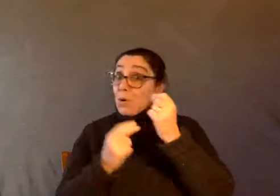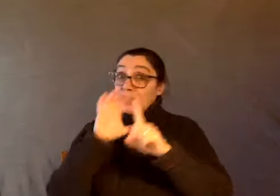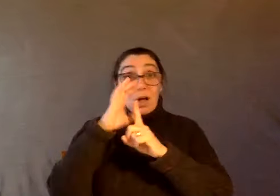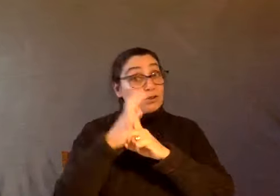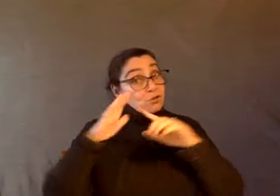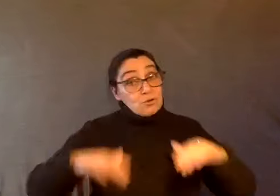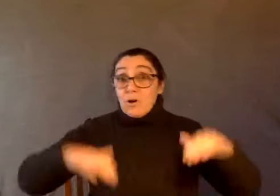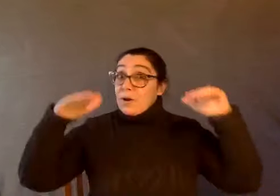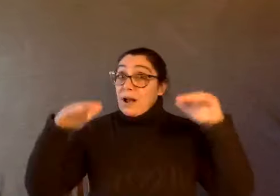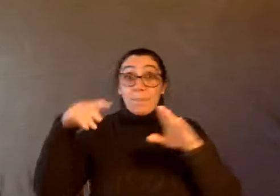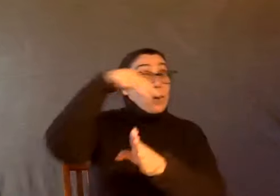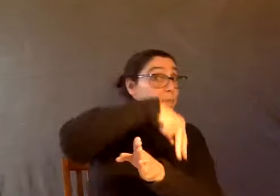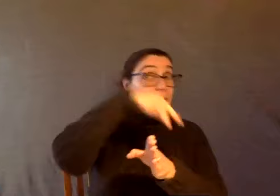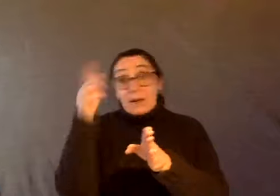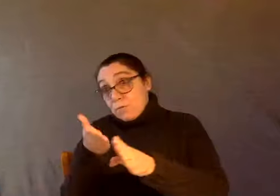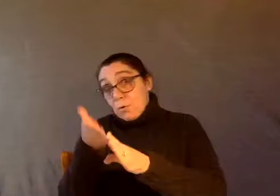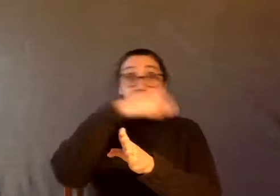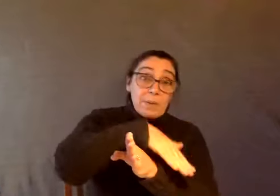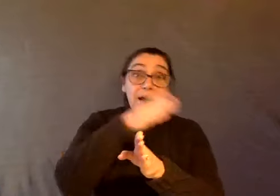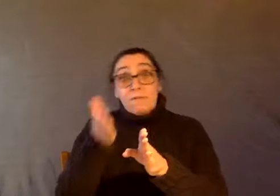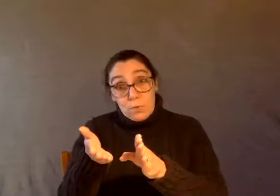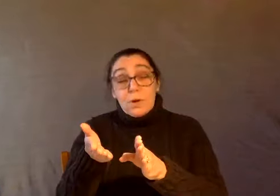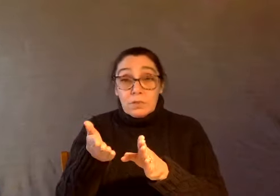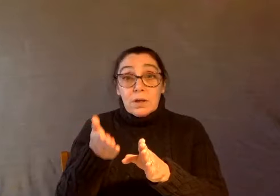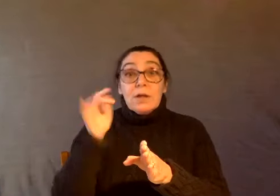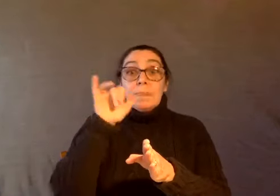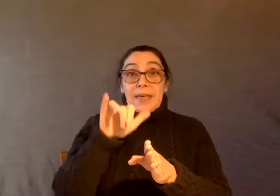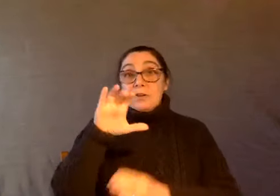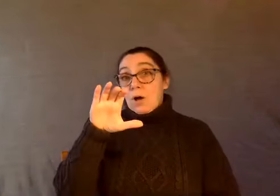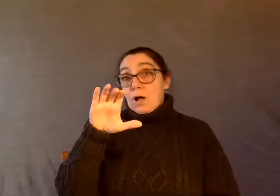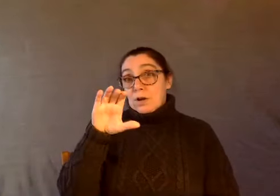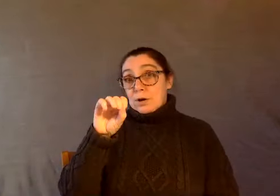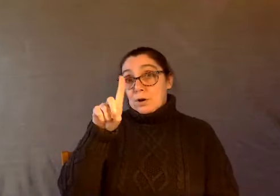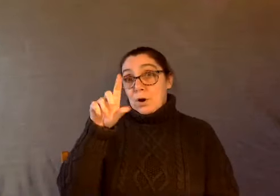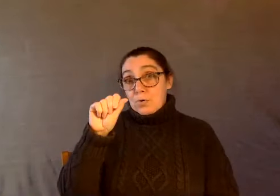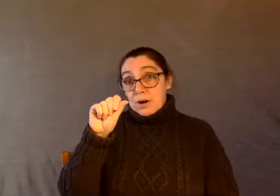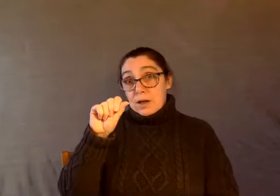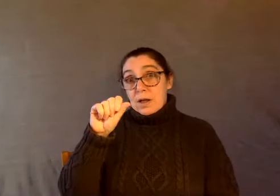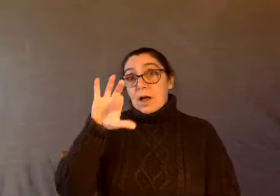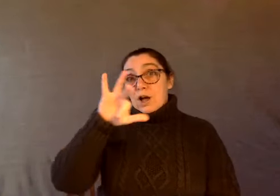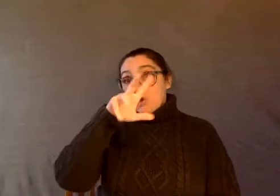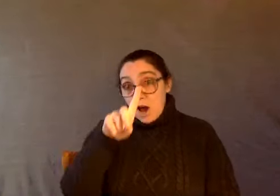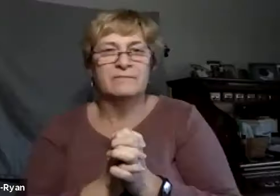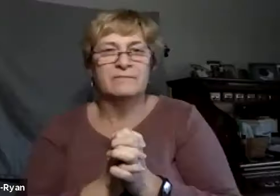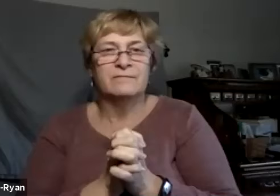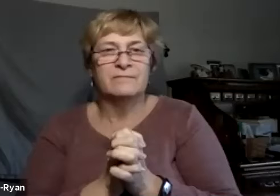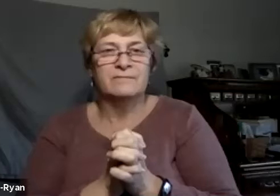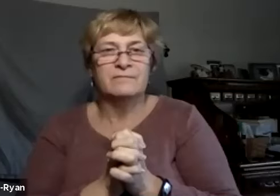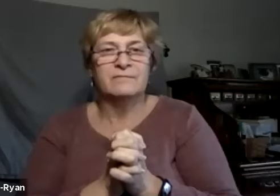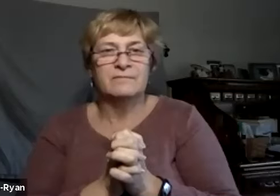both cultures growing up, going back and forth, that's called a coda. Back and forth